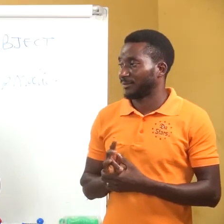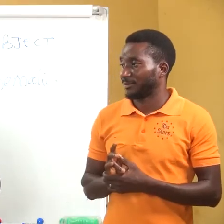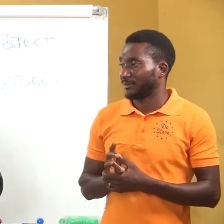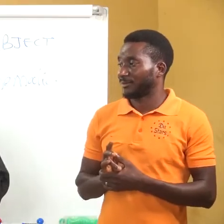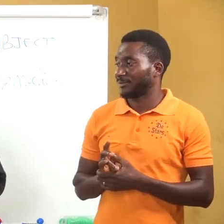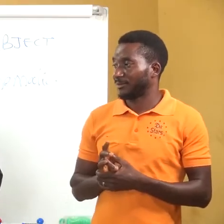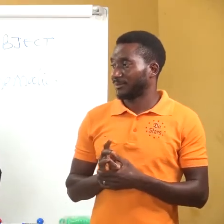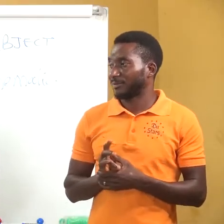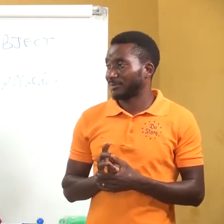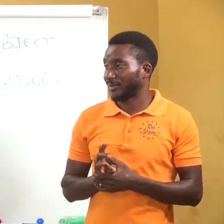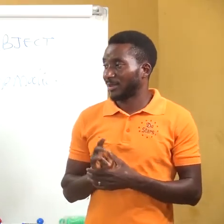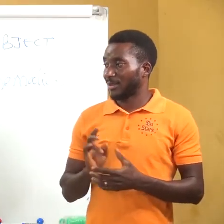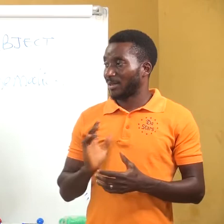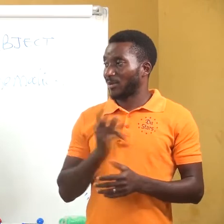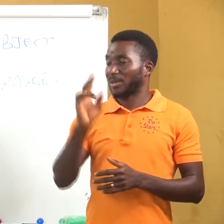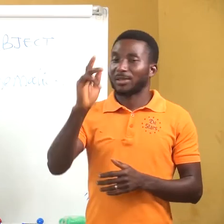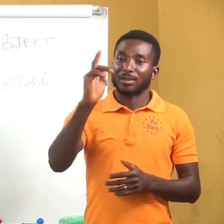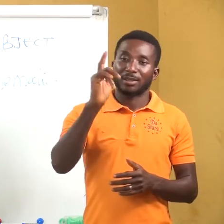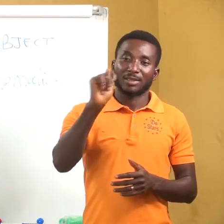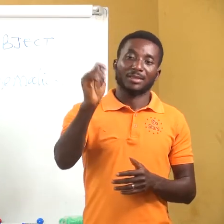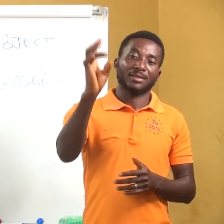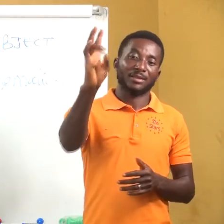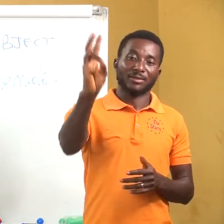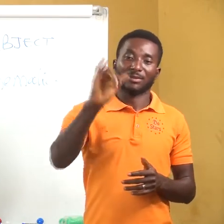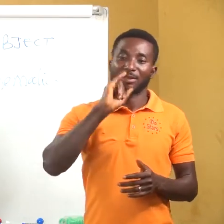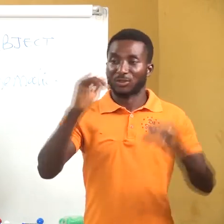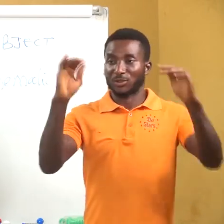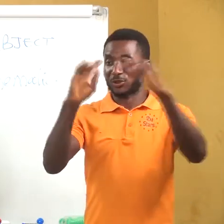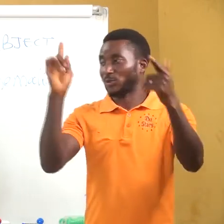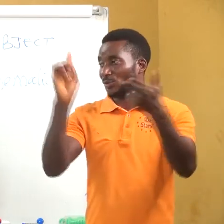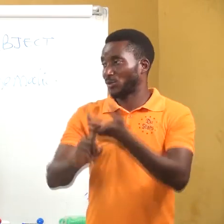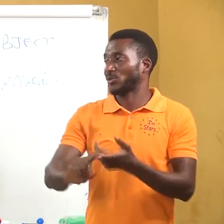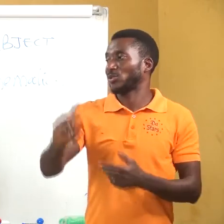2,187. Therefore, our T7 is equals